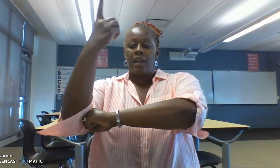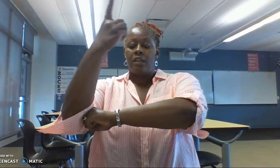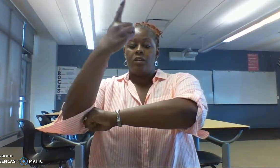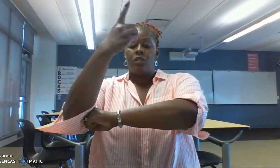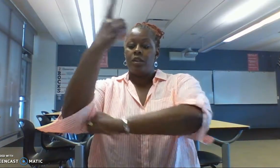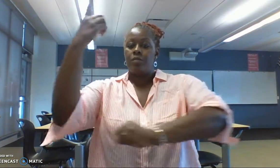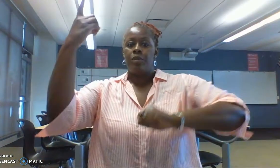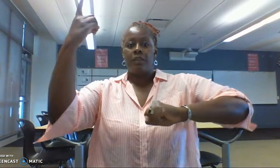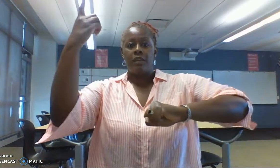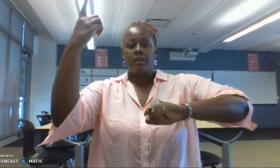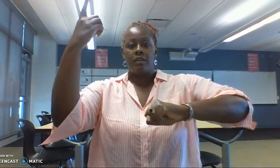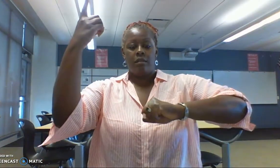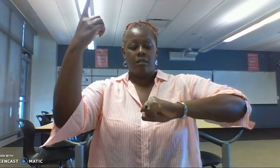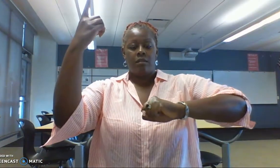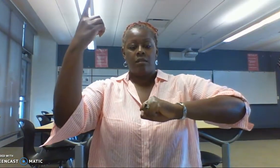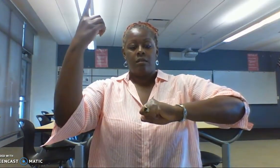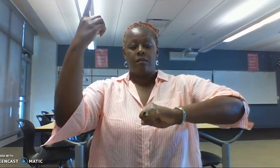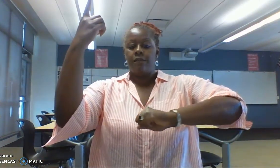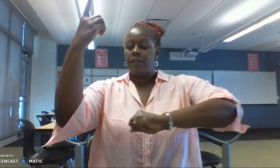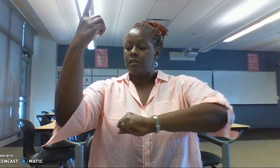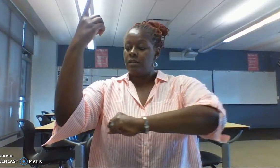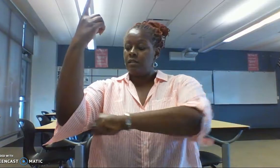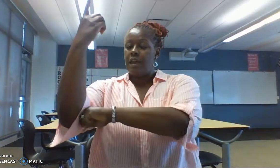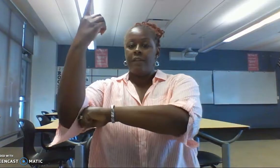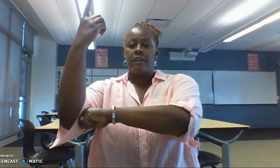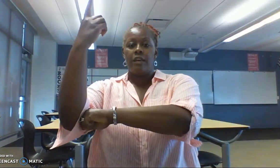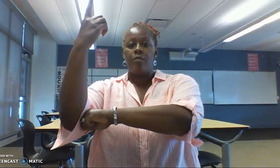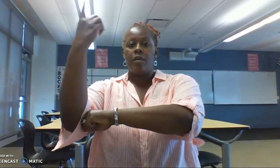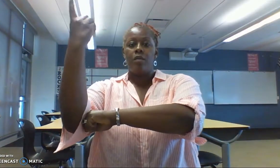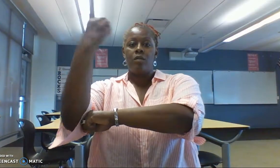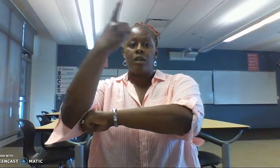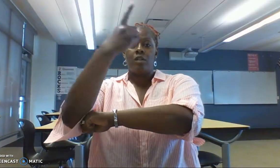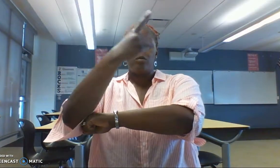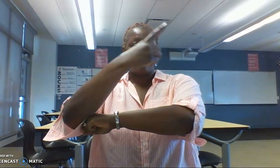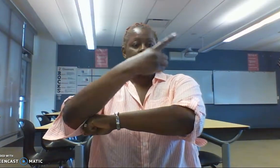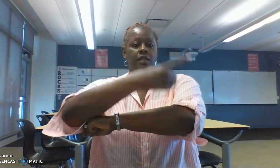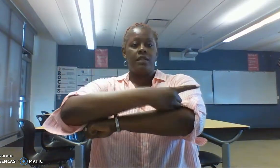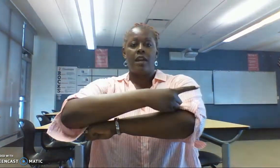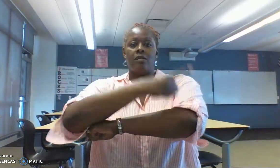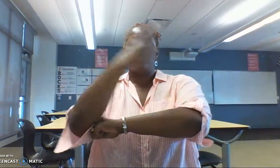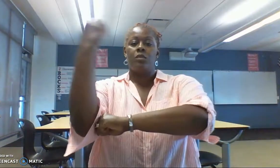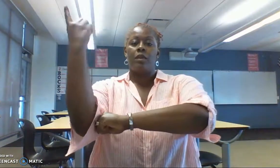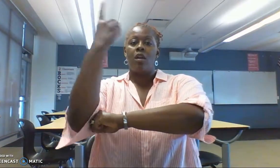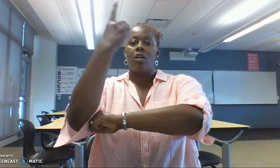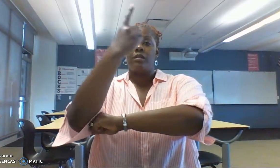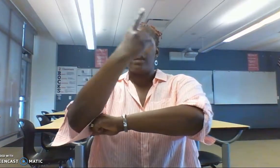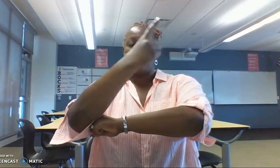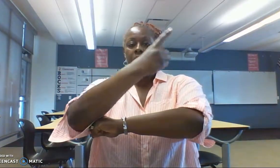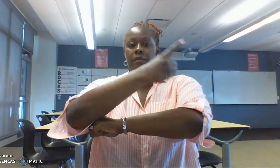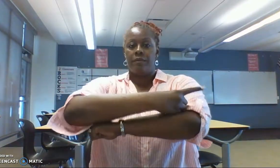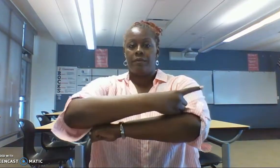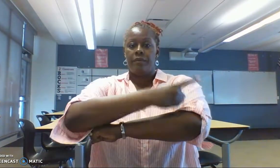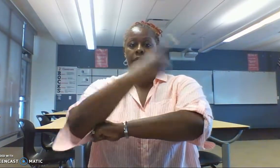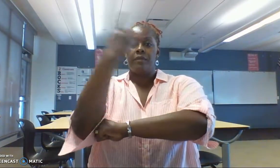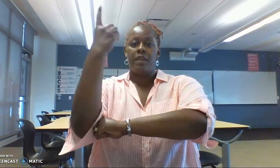And you're going to put the fist at the elbow and drop the D down, showing all day.